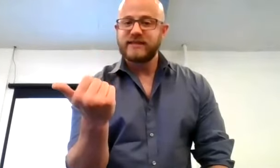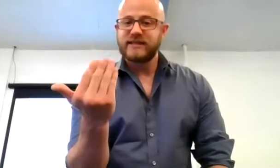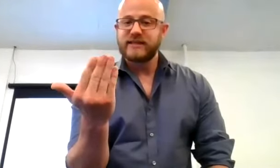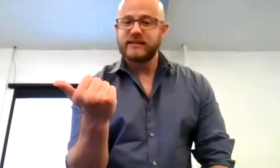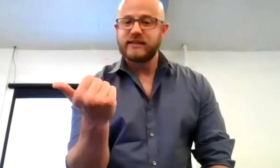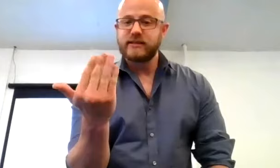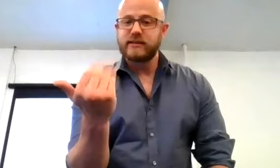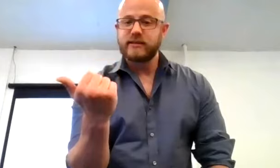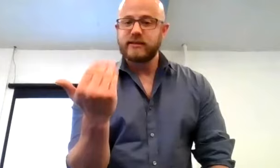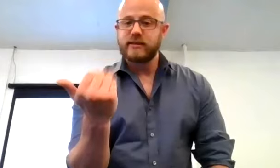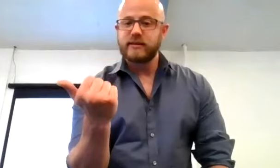15.